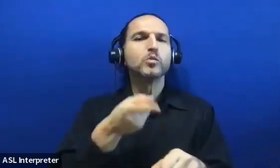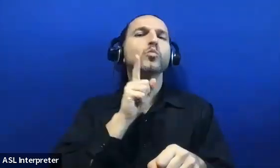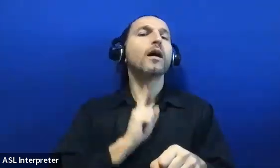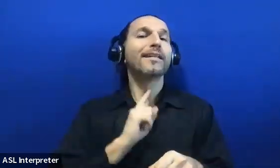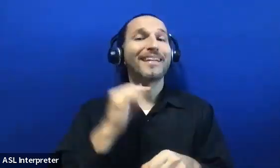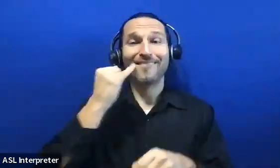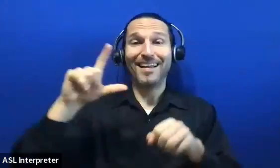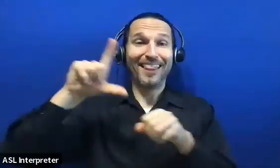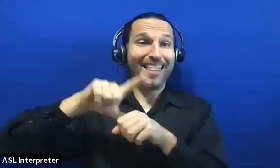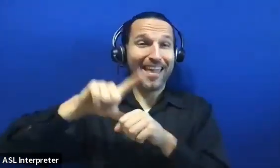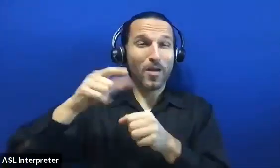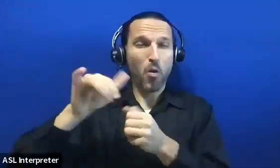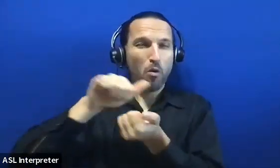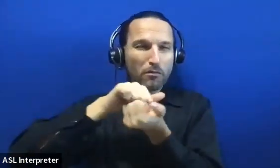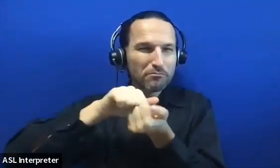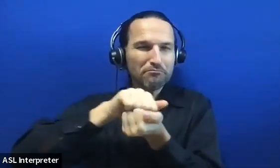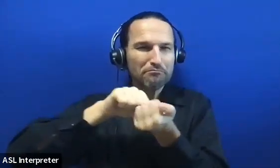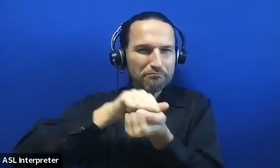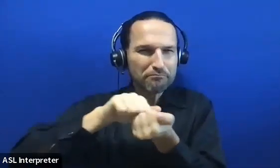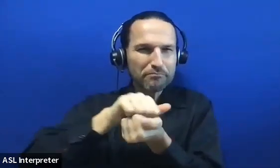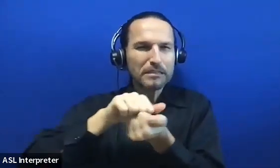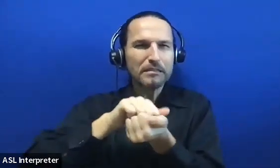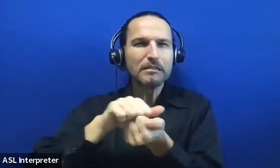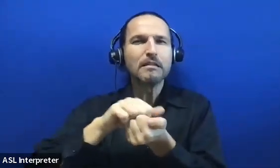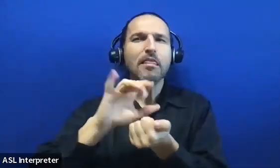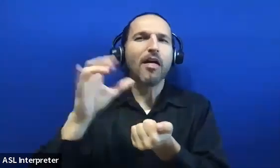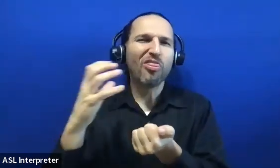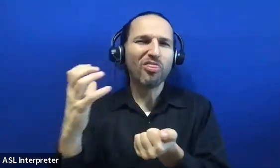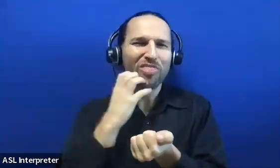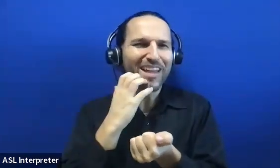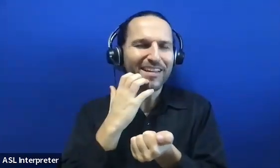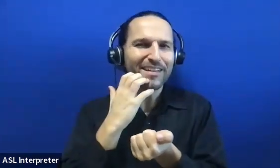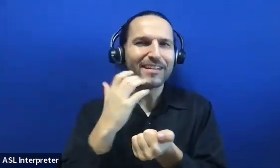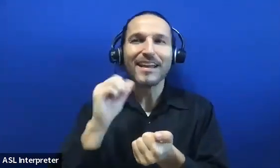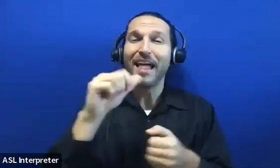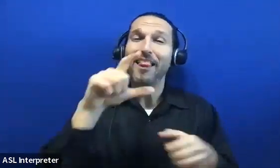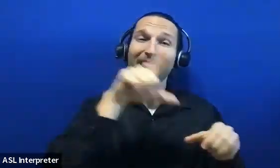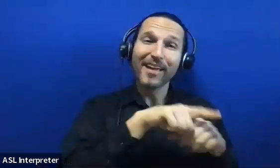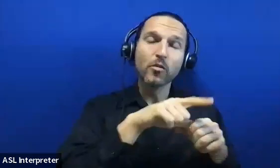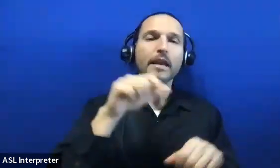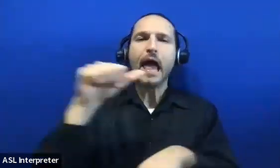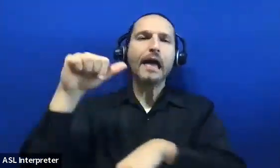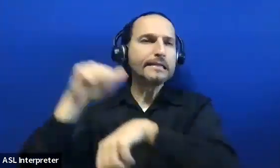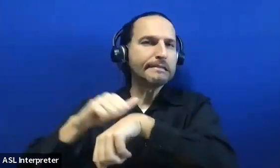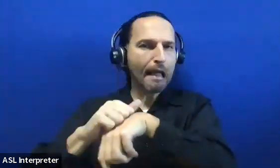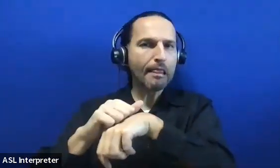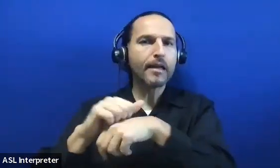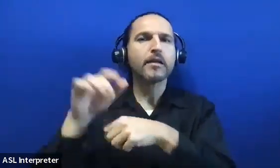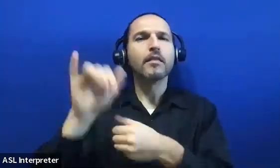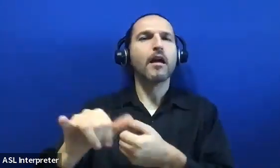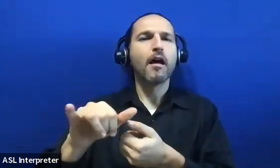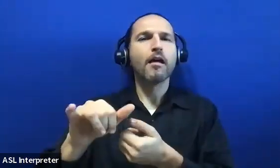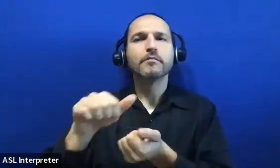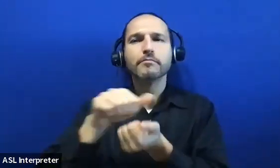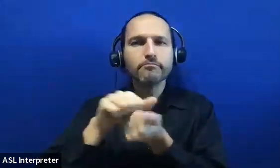liquid or if it is a puree texture, like a thick, not liquid, but not solid, right? Puree